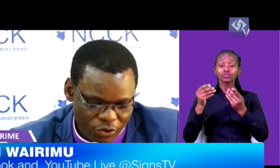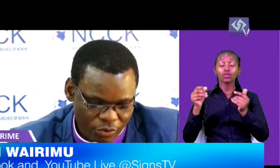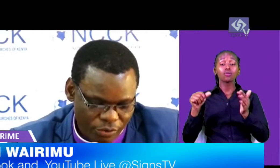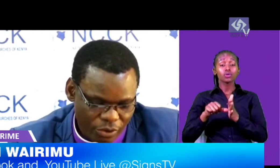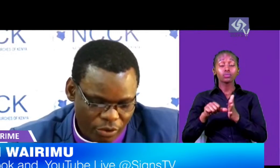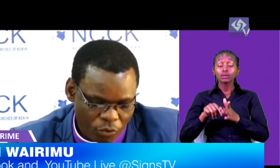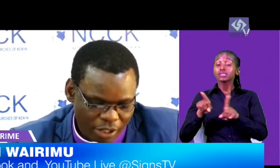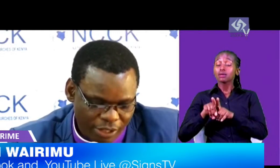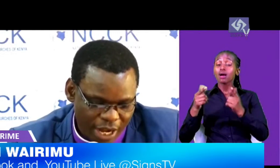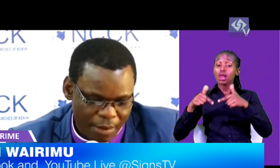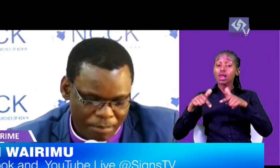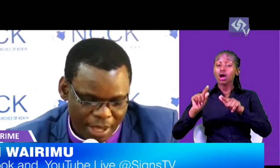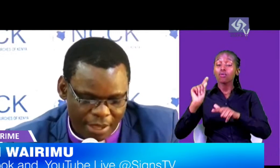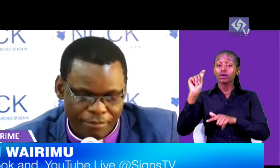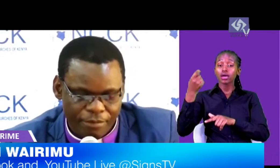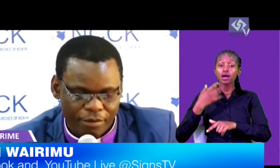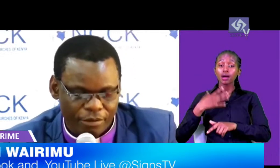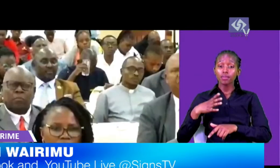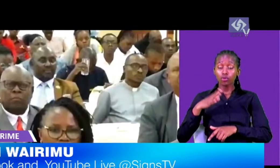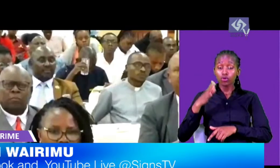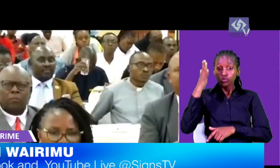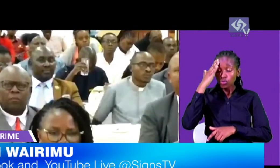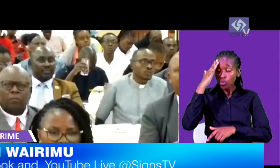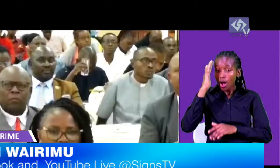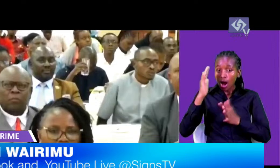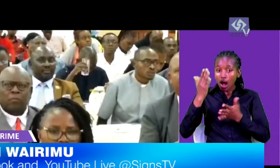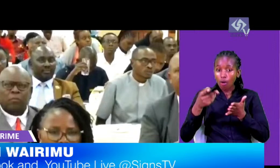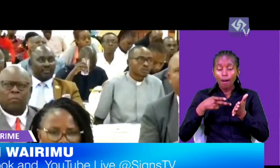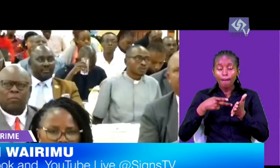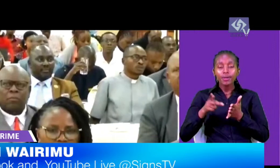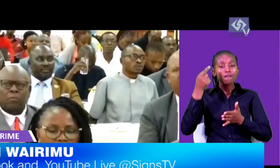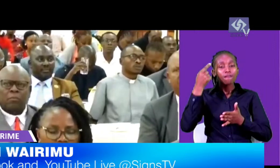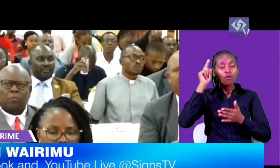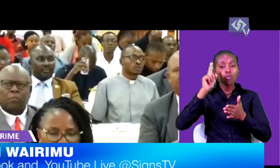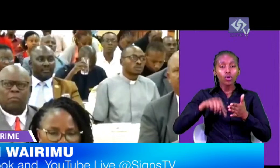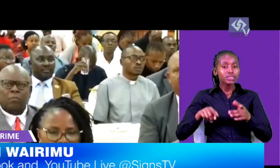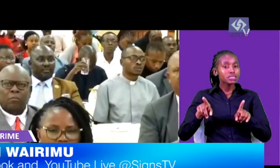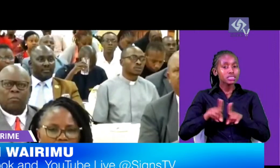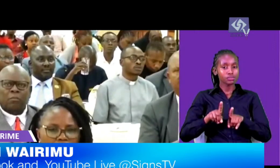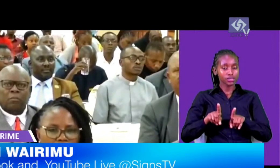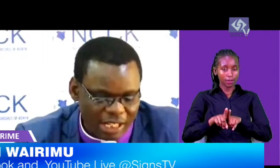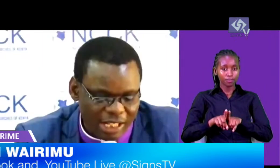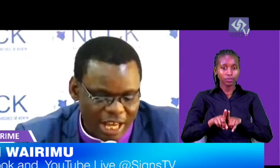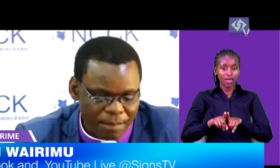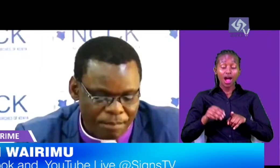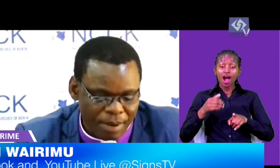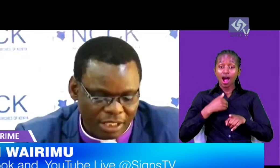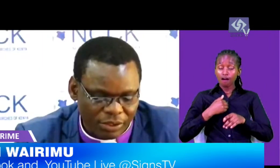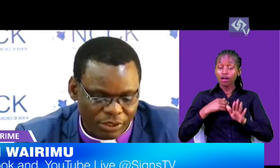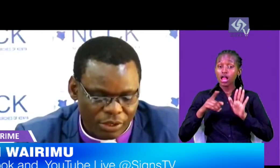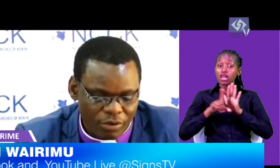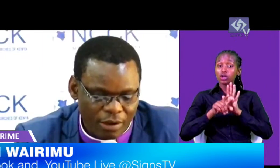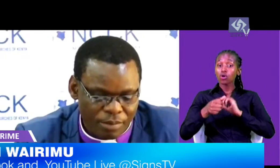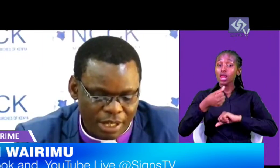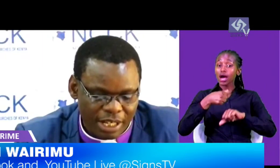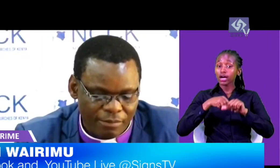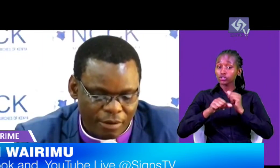know what they are paying for and facilitate legal action against any persons who have been involved